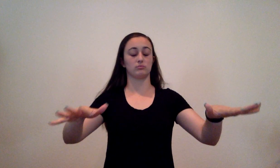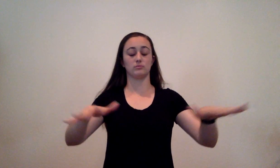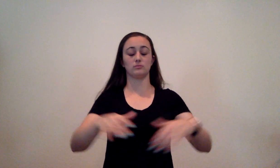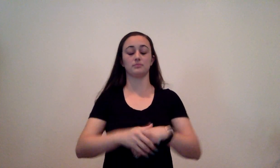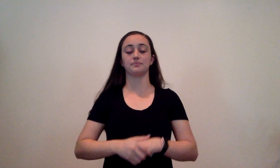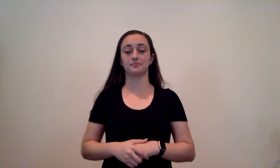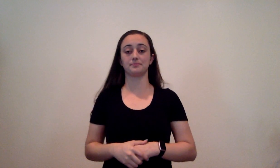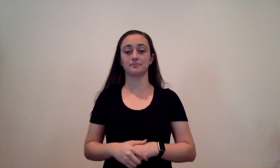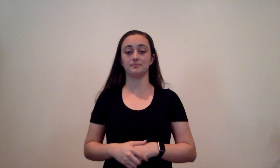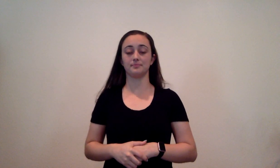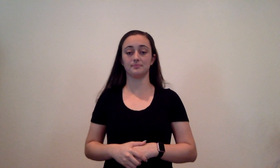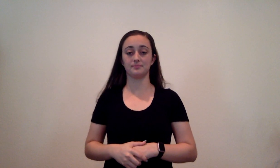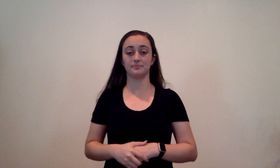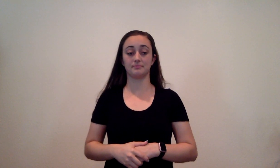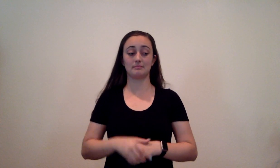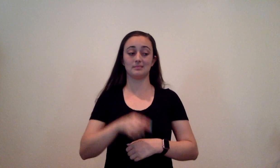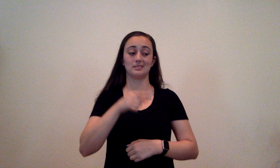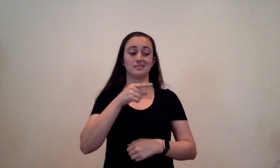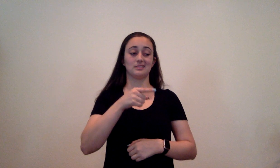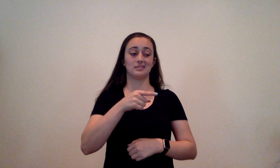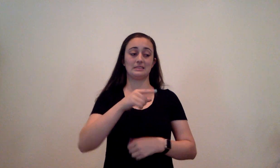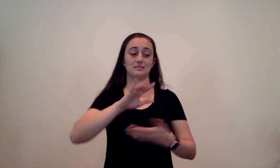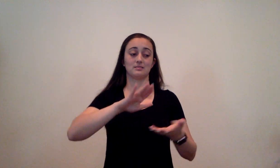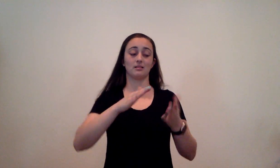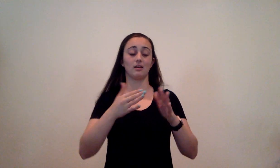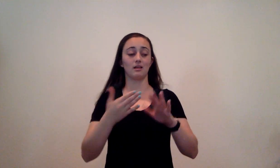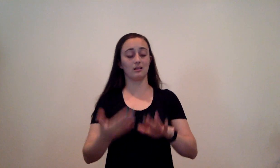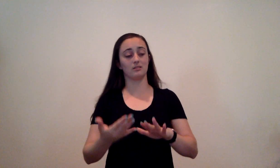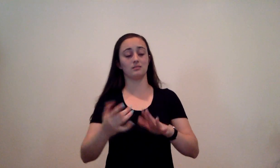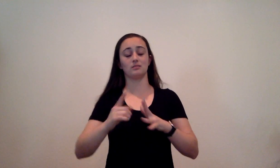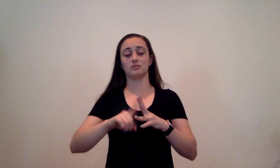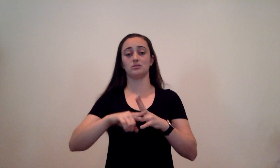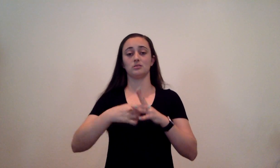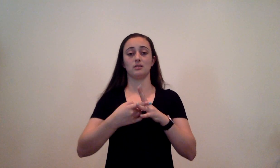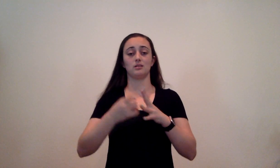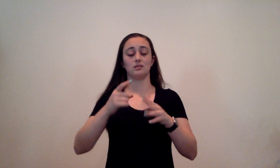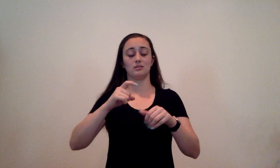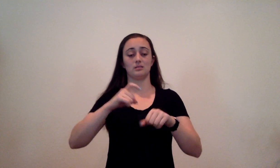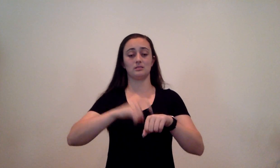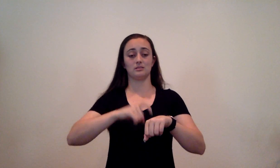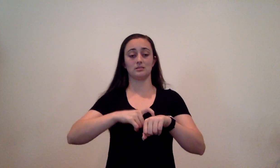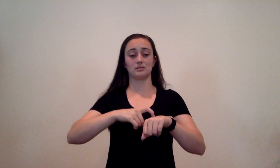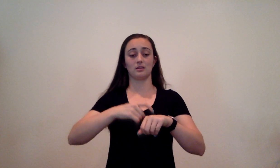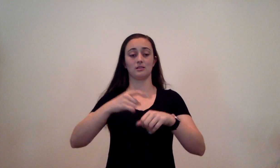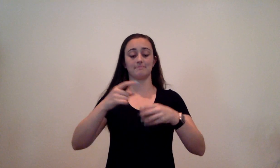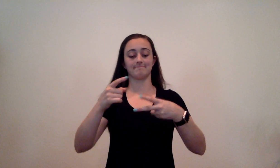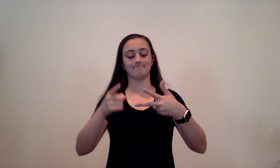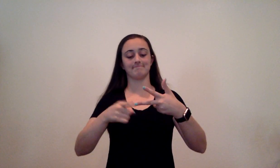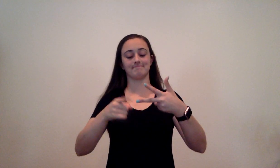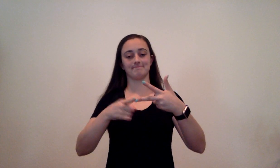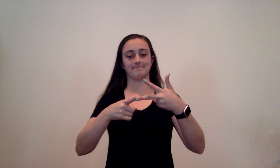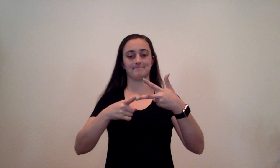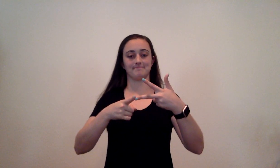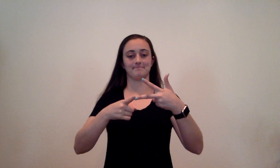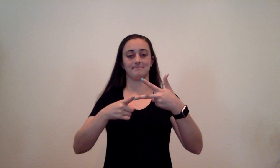When Alexander the Great died, it started a period of ancient Greece called the Hellenistic period, the final